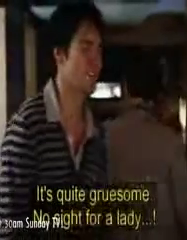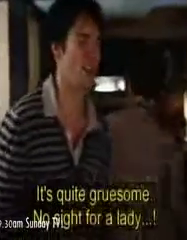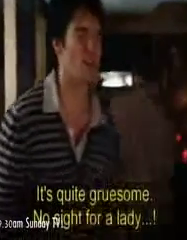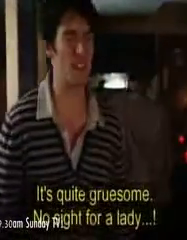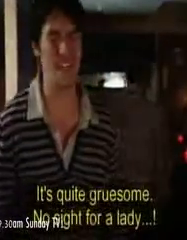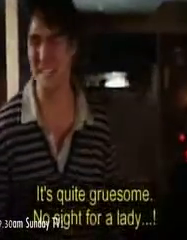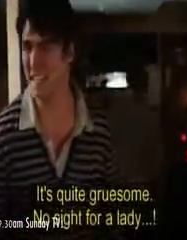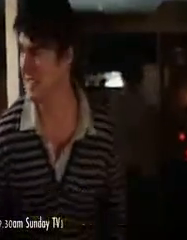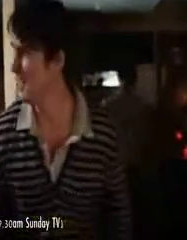No sight for a lady.